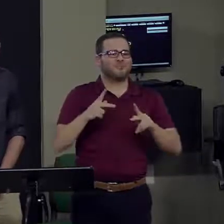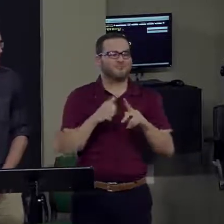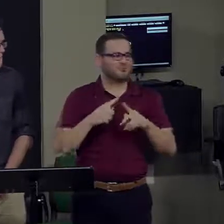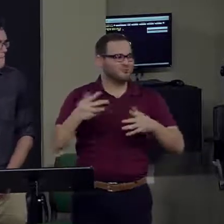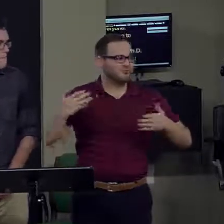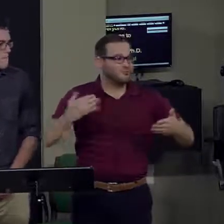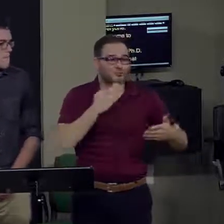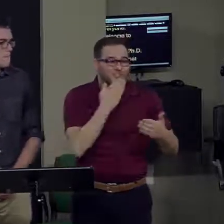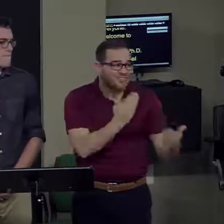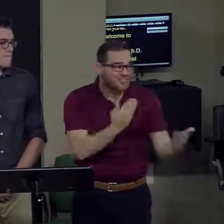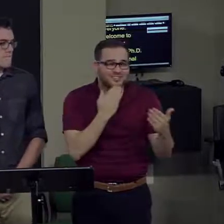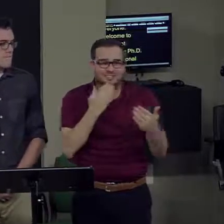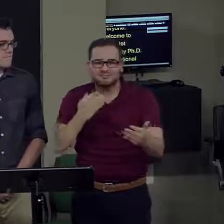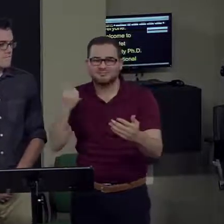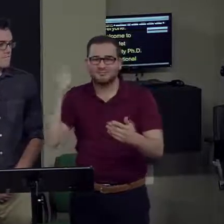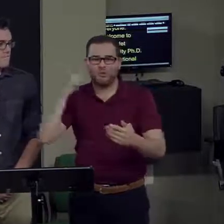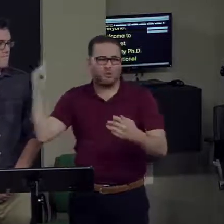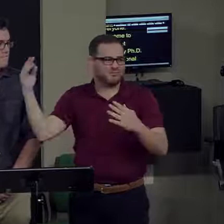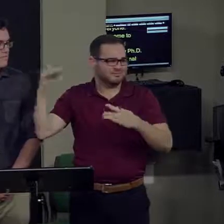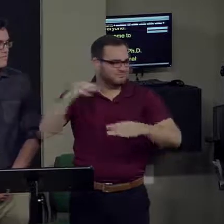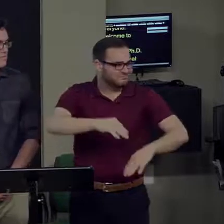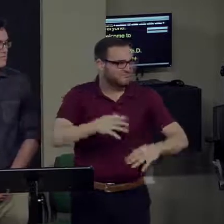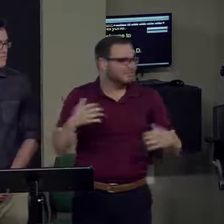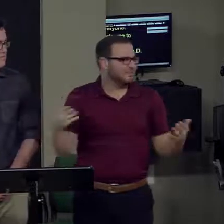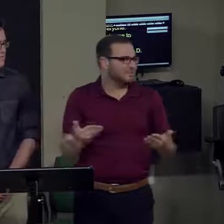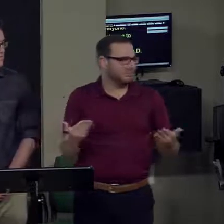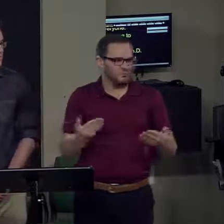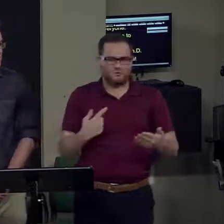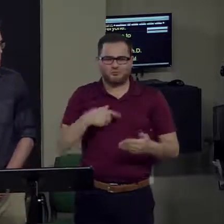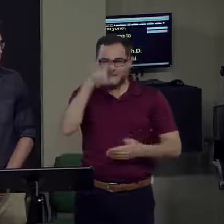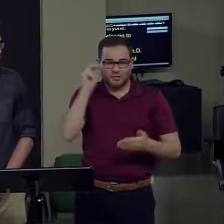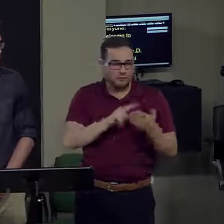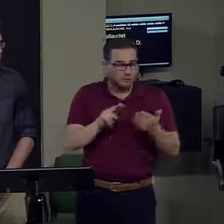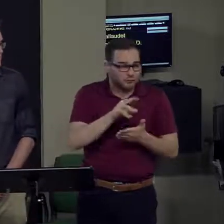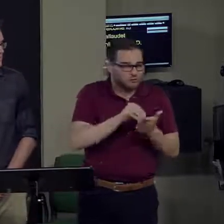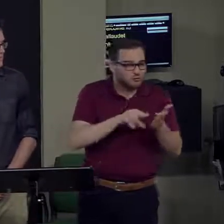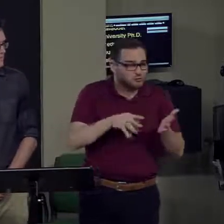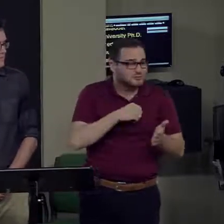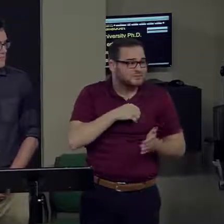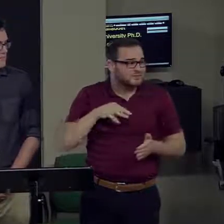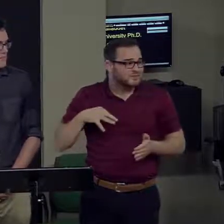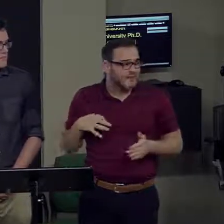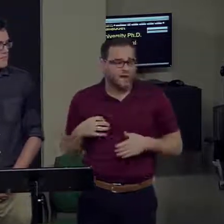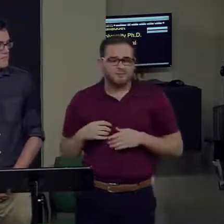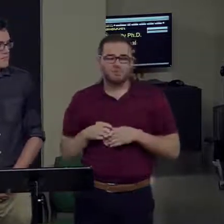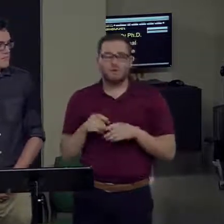Lecturer Series. We would like to take the time to thank you all for coming out here tonight,